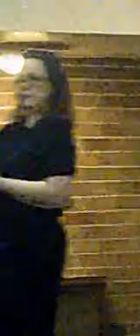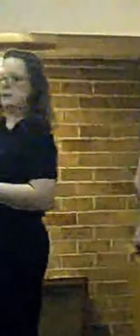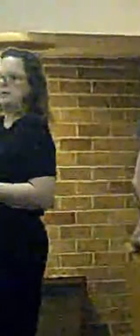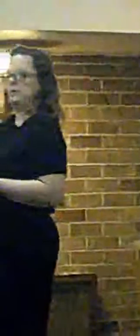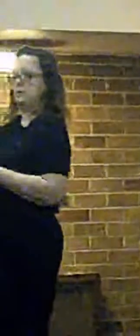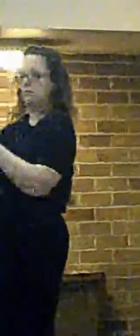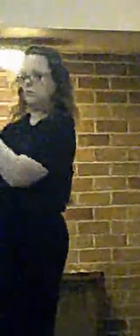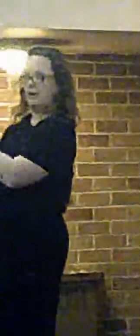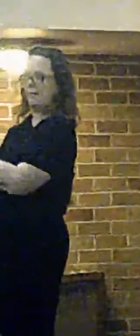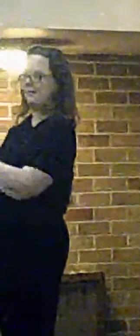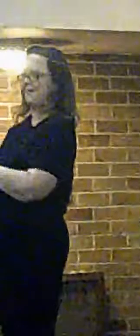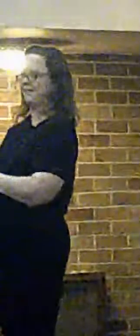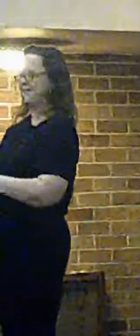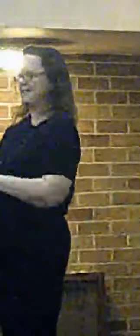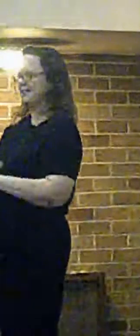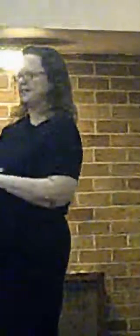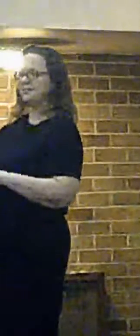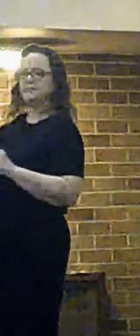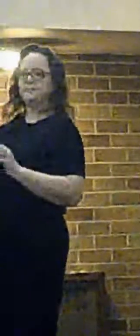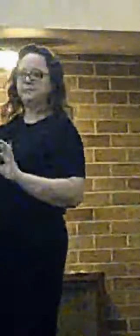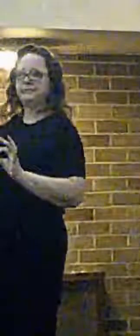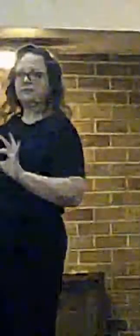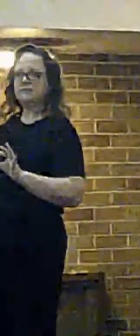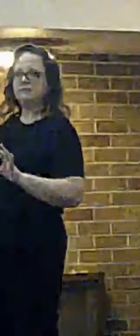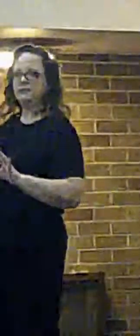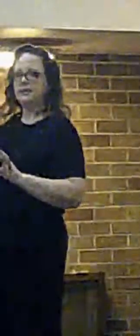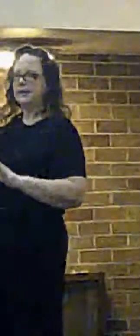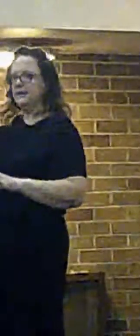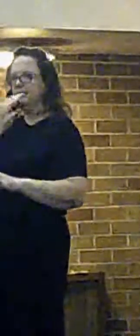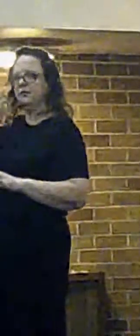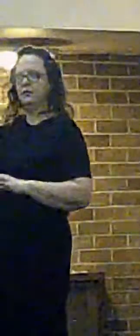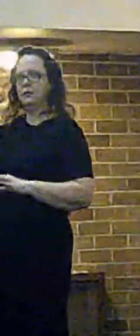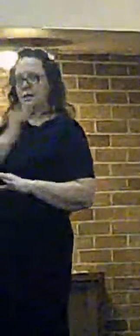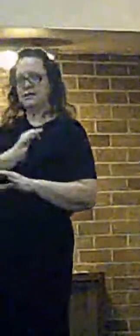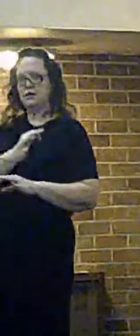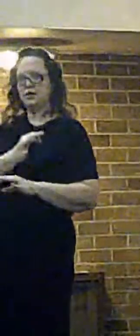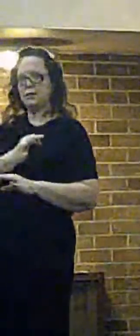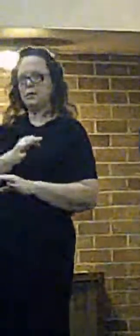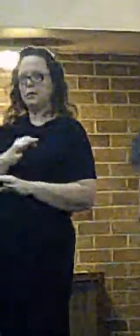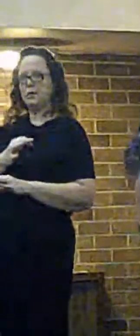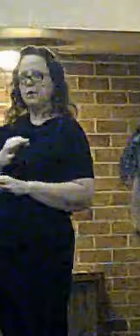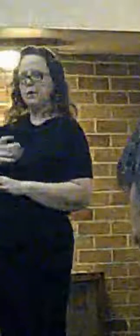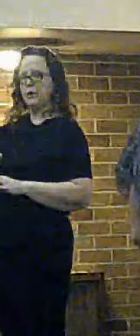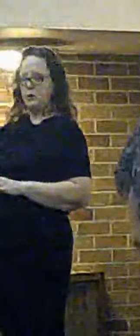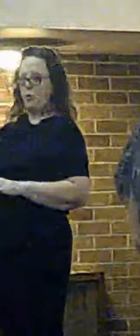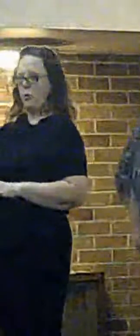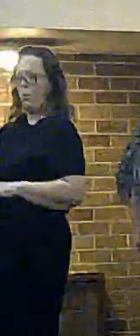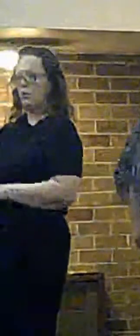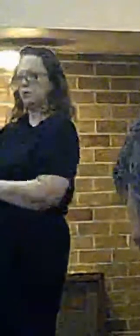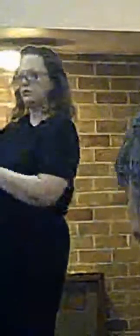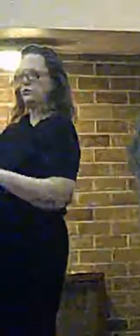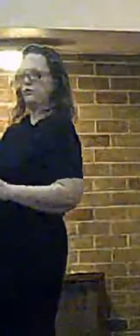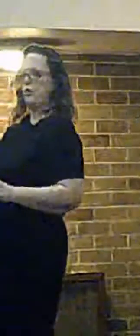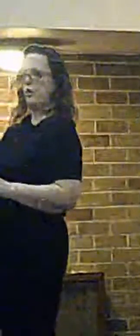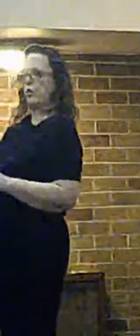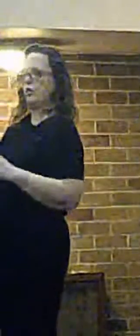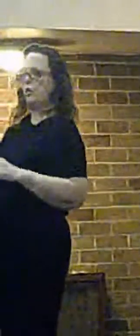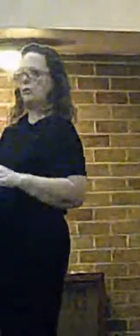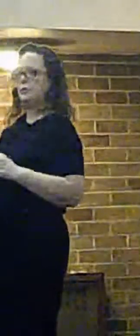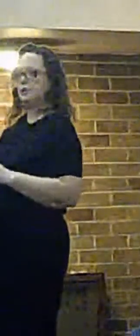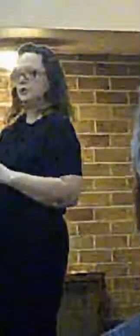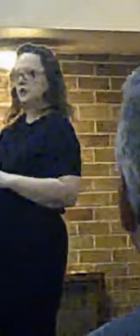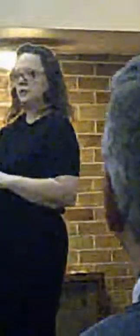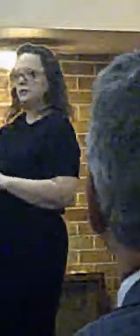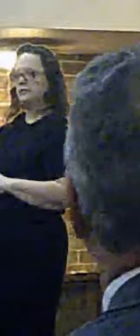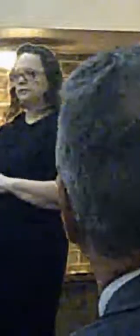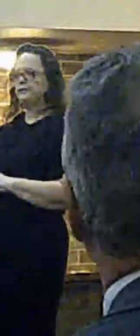report. No one asked you, just to make it clear to everybody here, no one asked you what strong opposition would